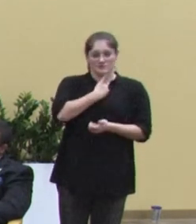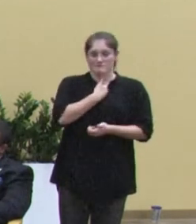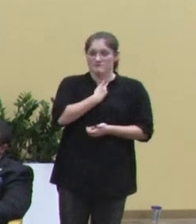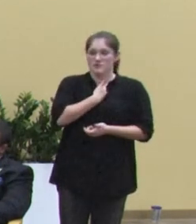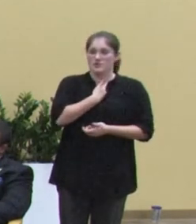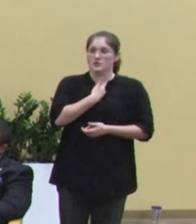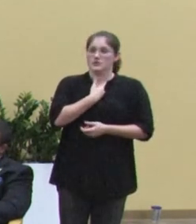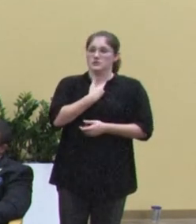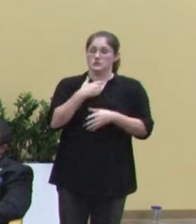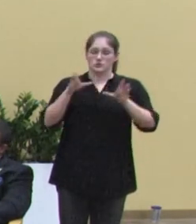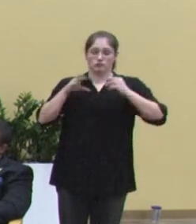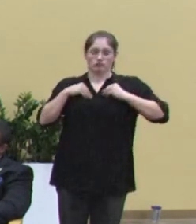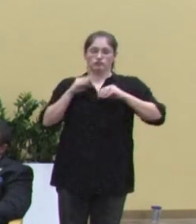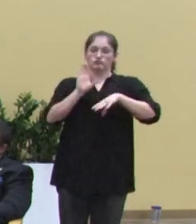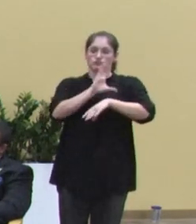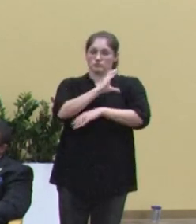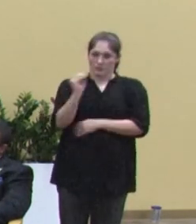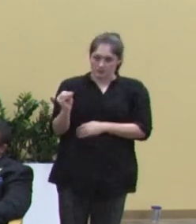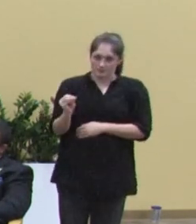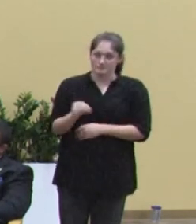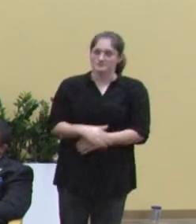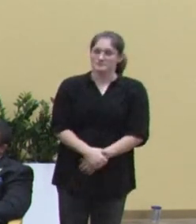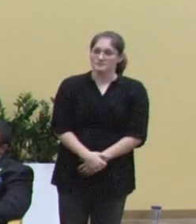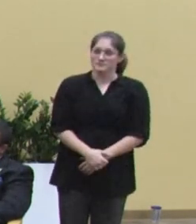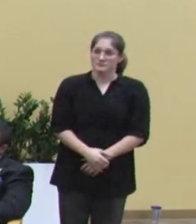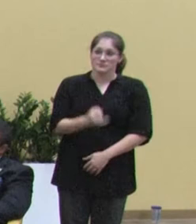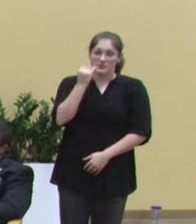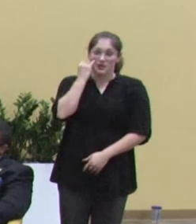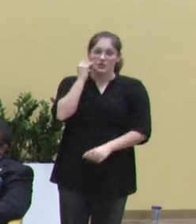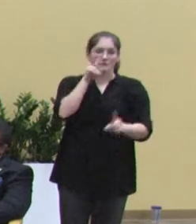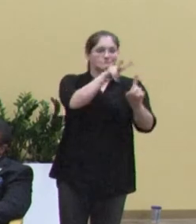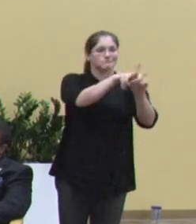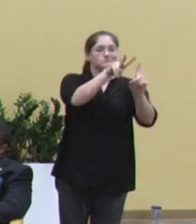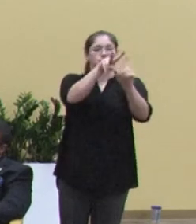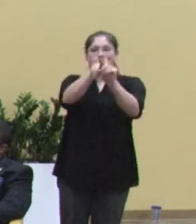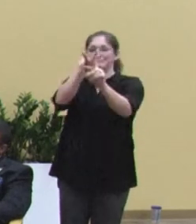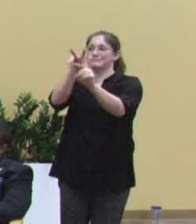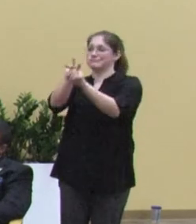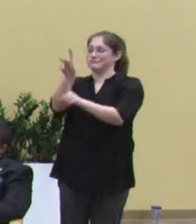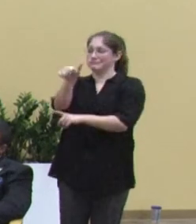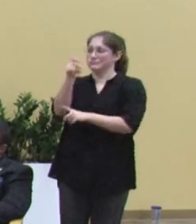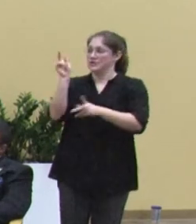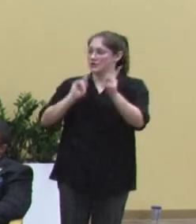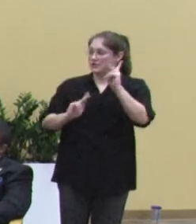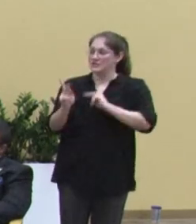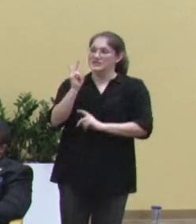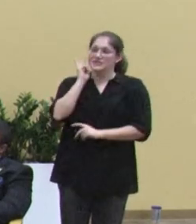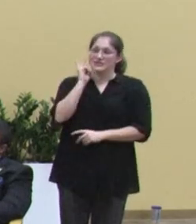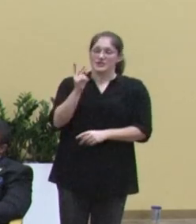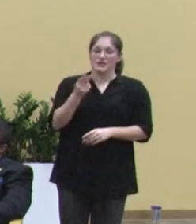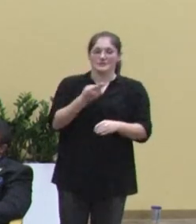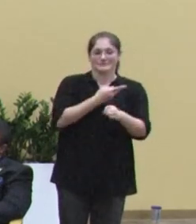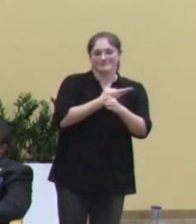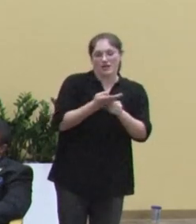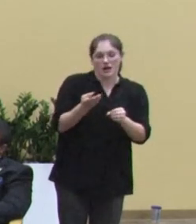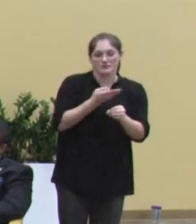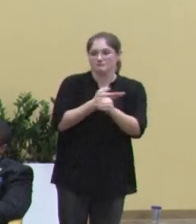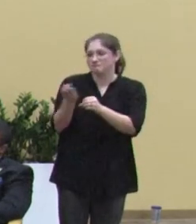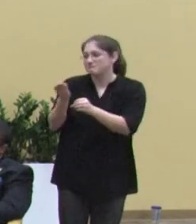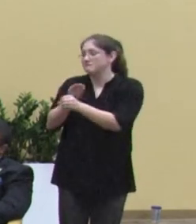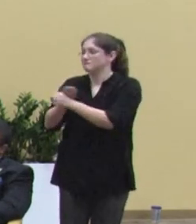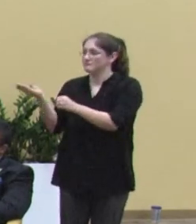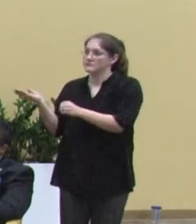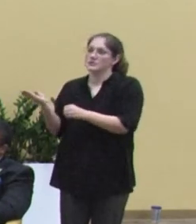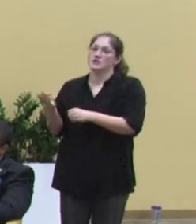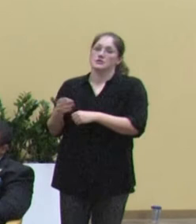company, right? If you apply that to everyone else, because, you know, we see layoffs, we see unemployment, we